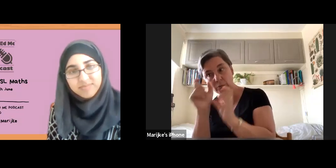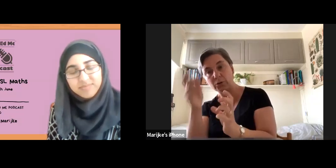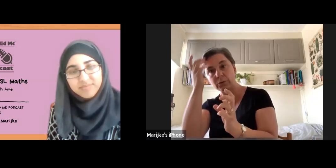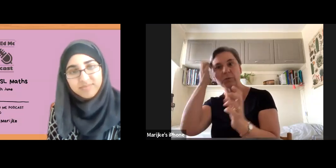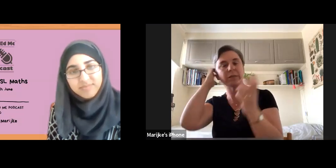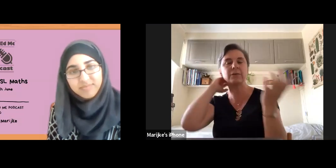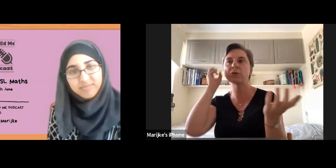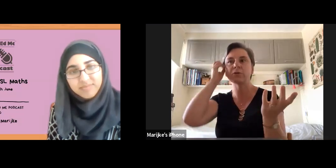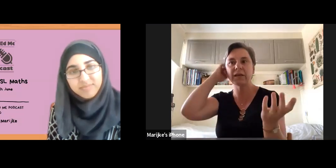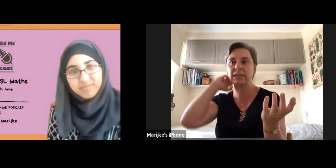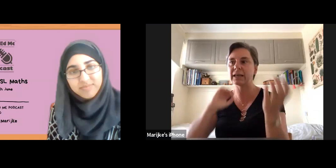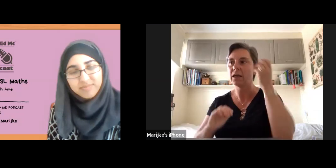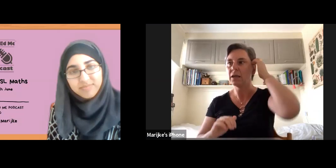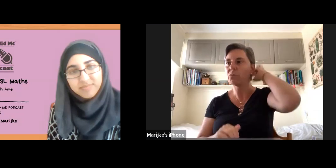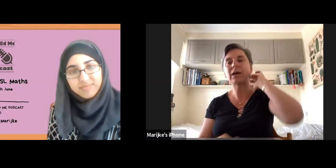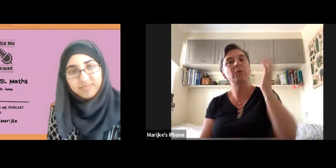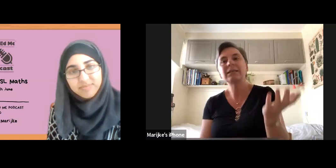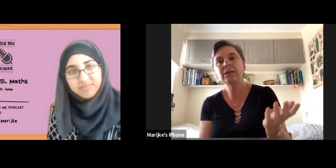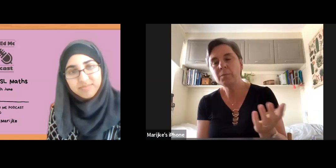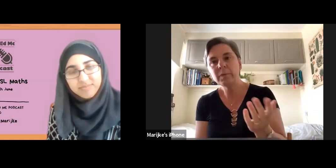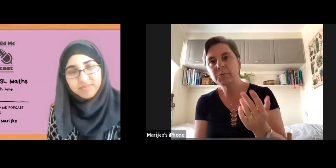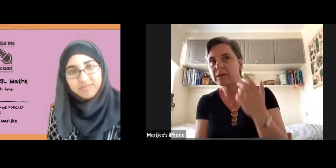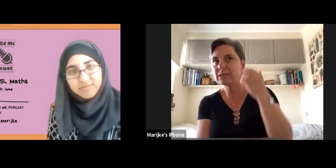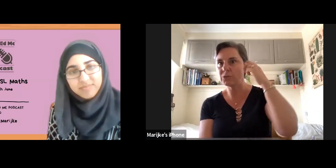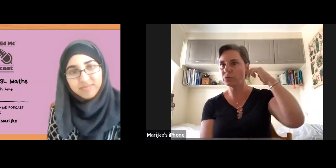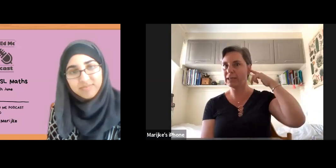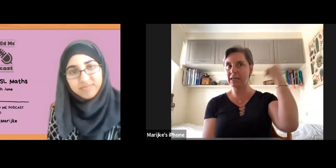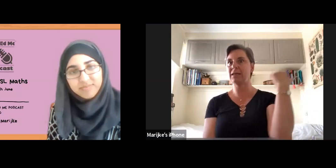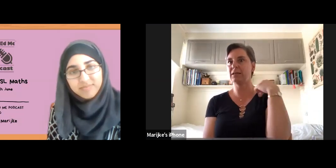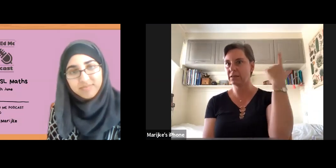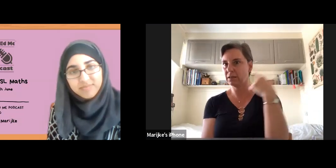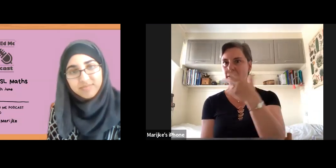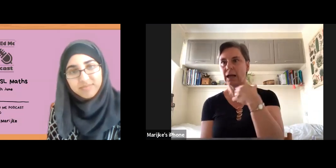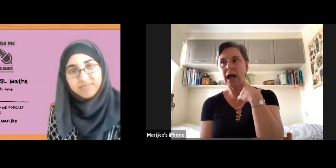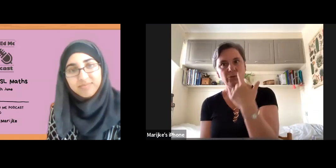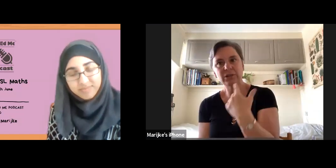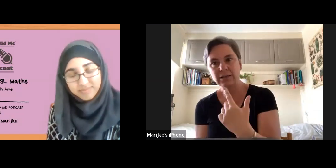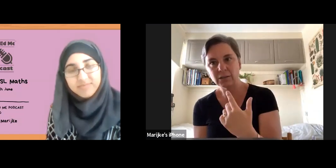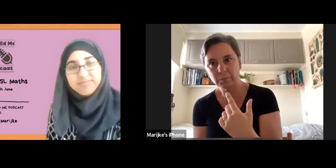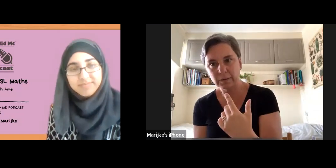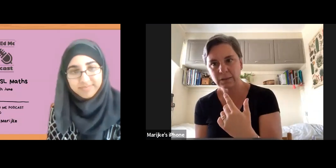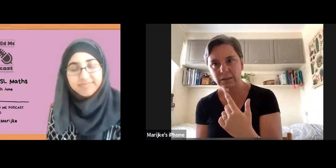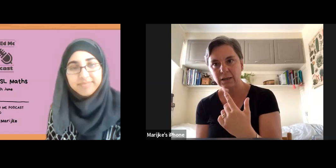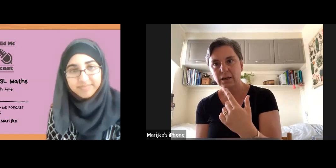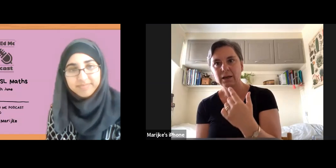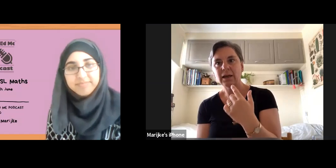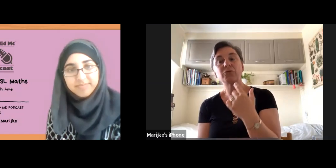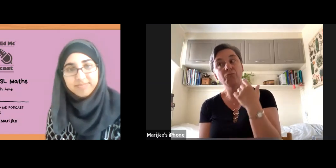word what it was. But it's also things like writing numbers, because they don't hear how you say the numbers. It's